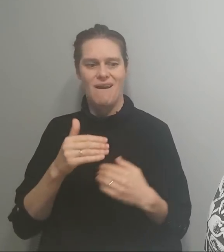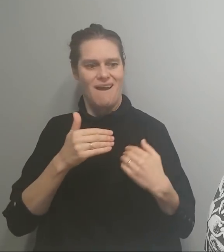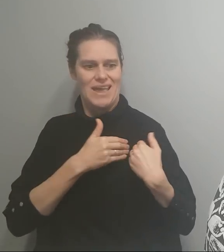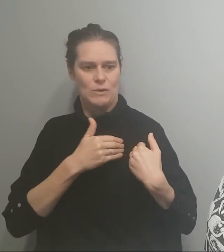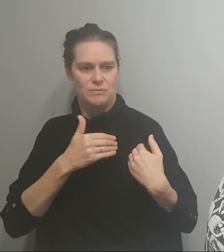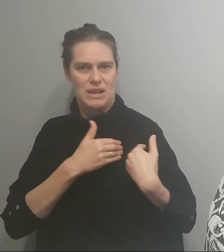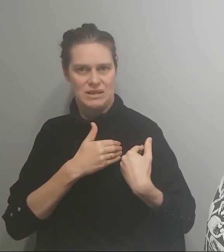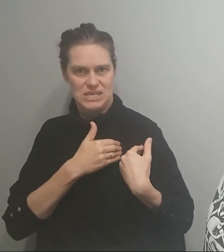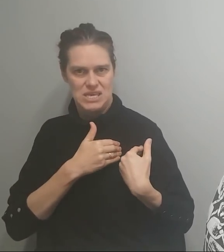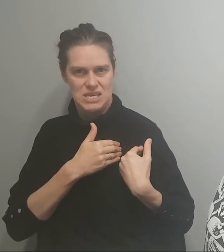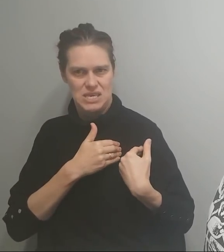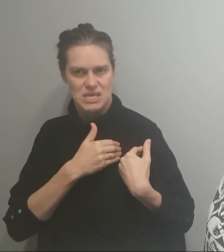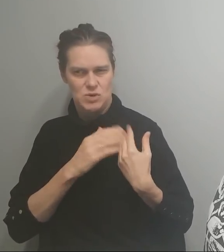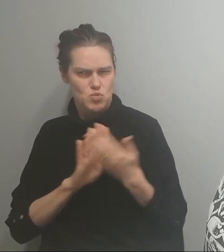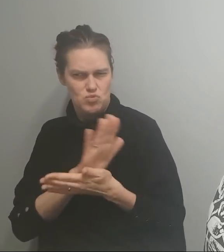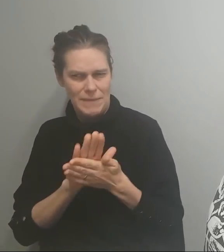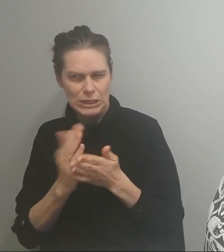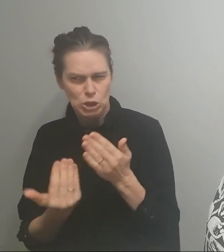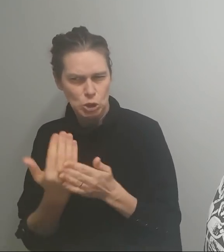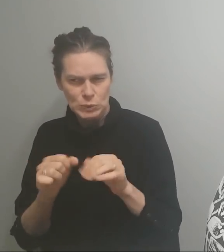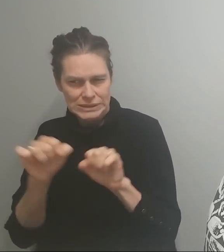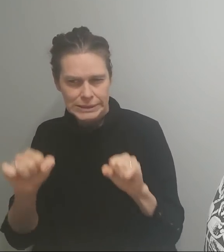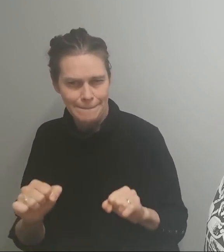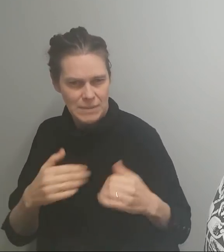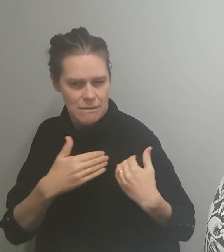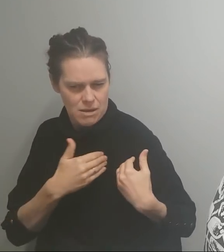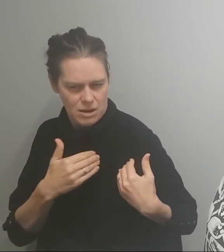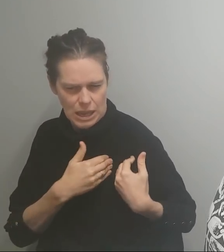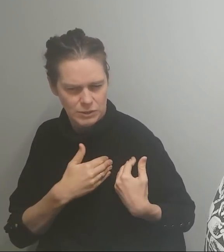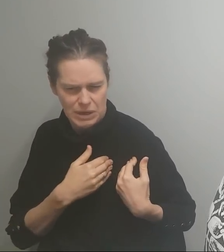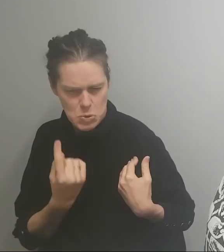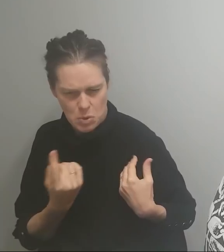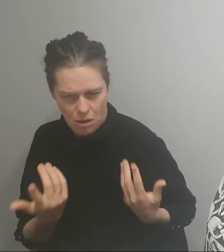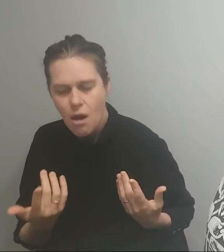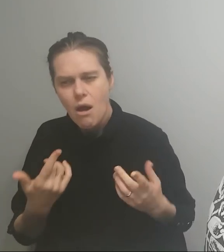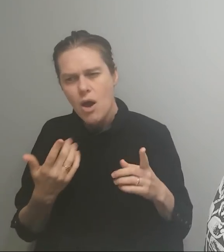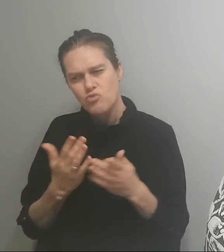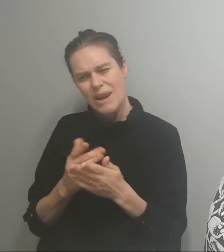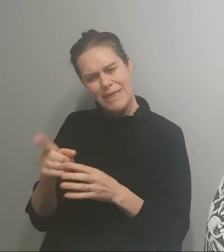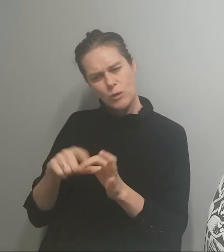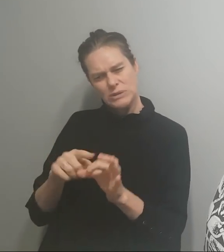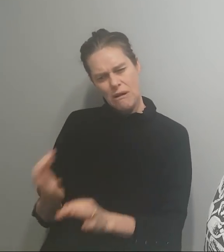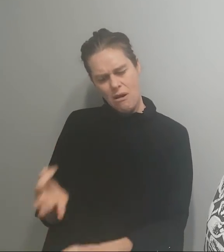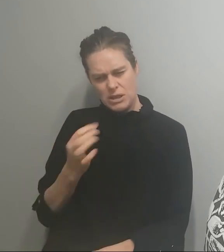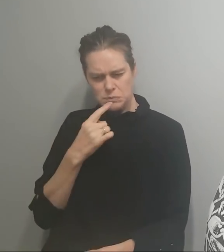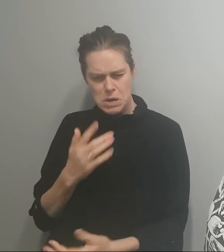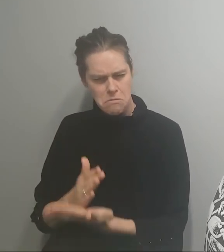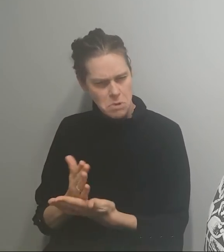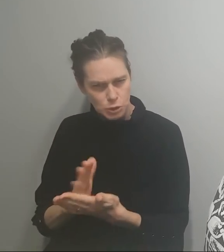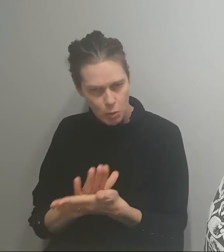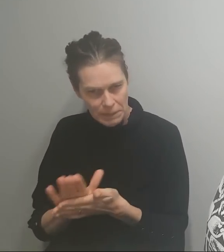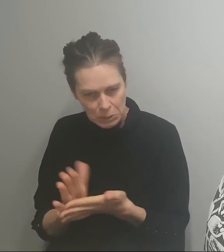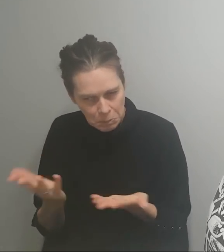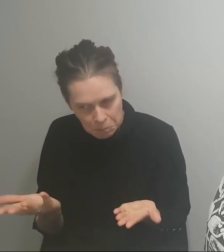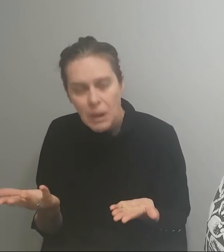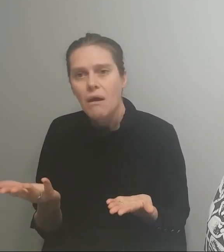entirely sure what they meant by that in terms of the question, but we